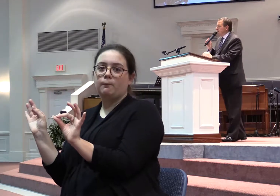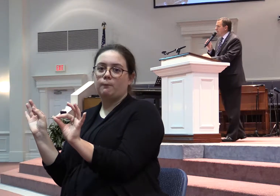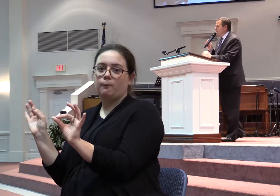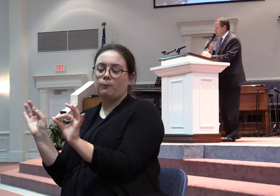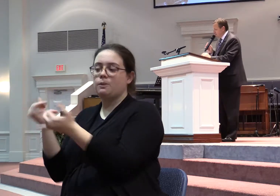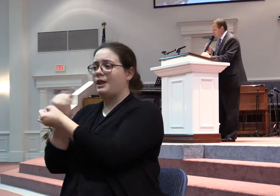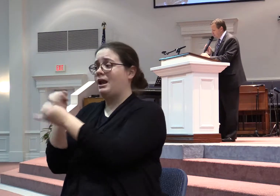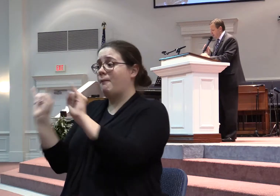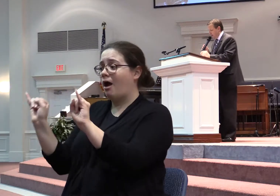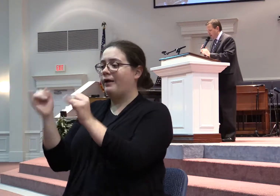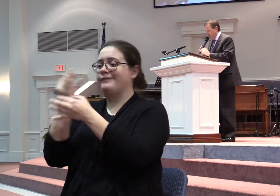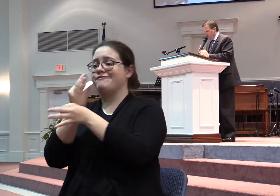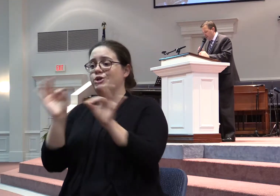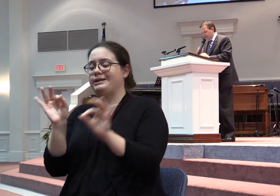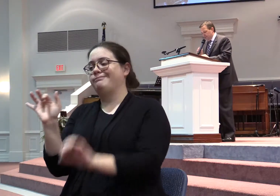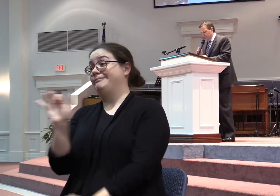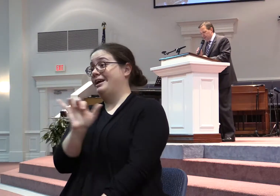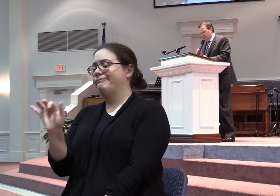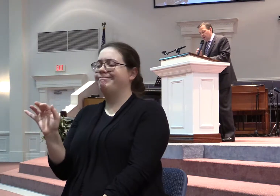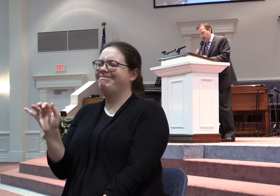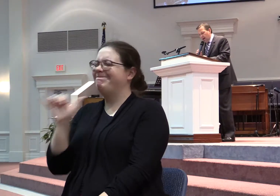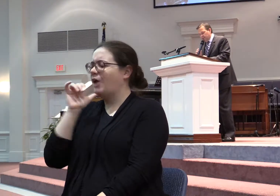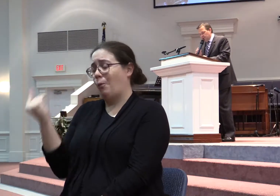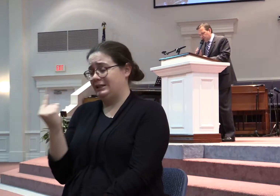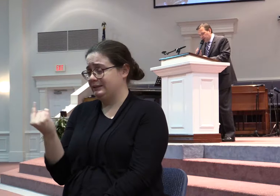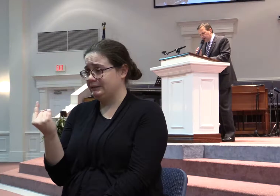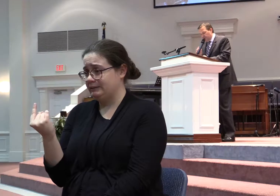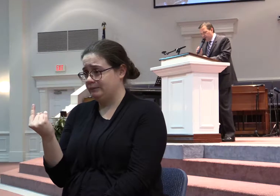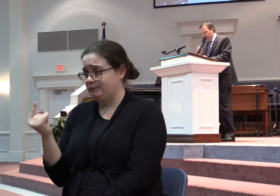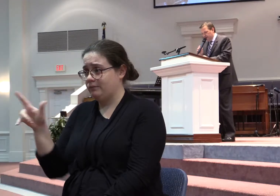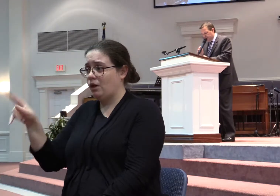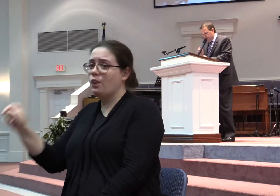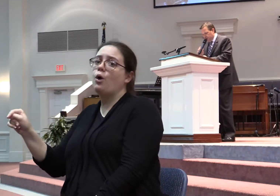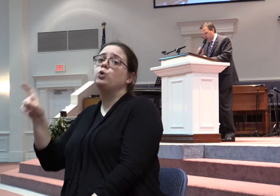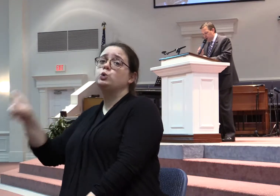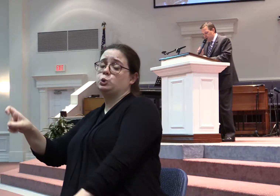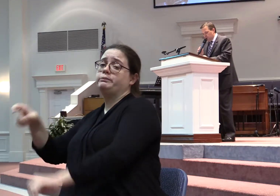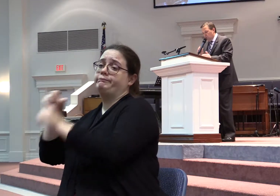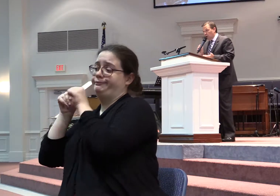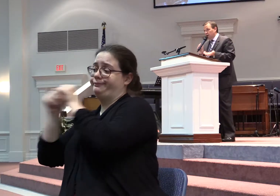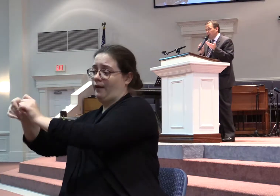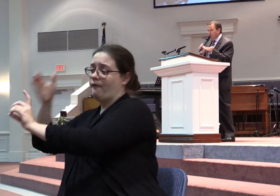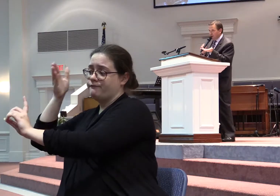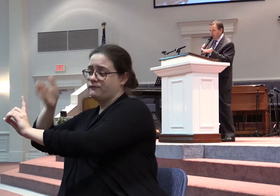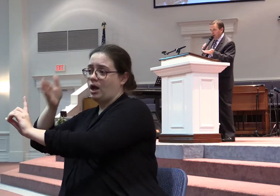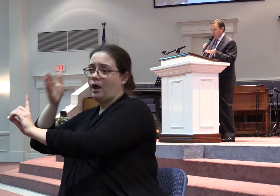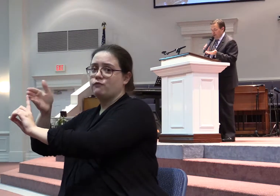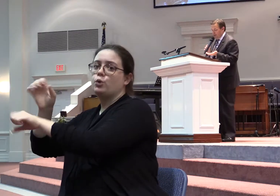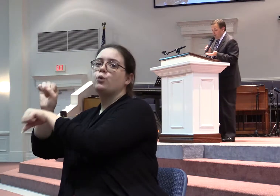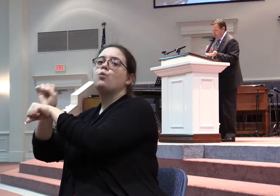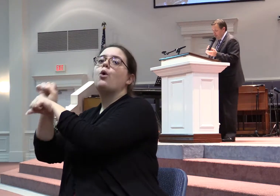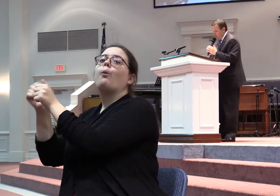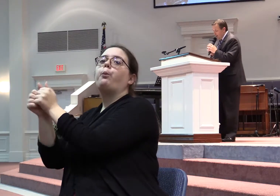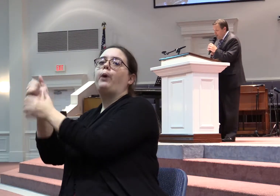Independence is not necessarily freedom. Lot should have remained faithful to work under